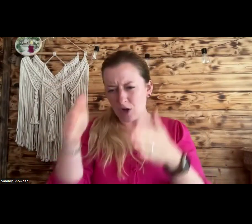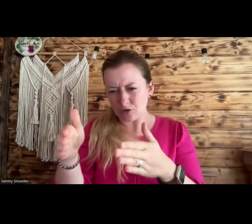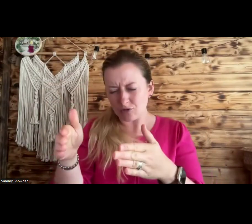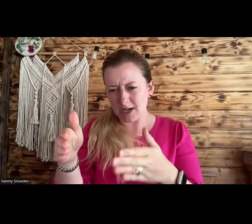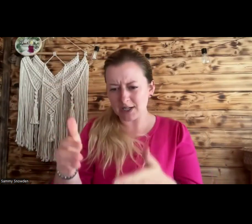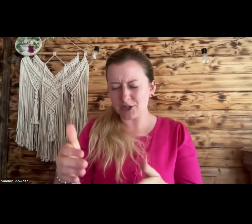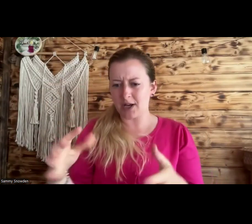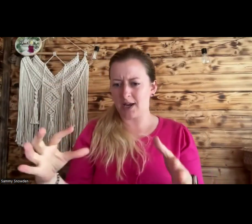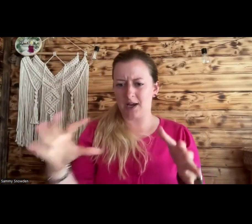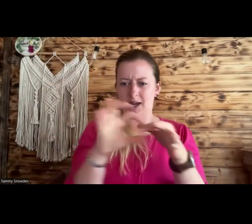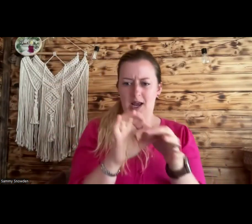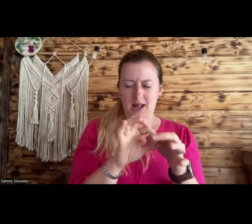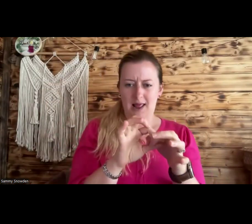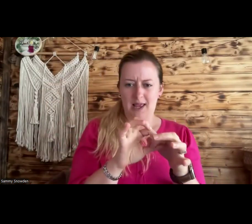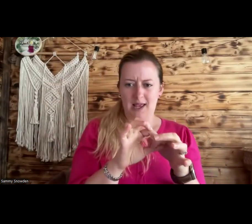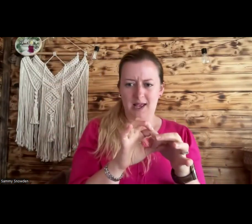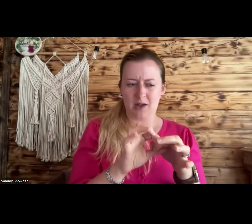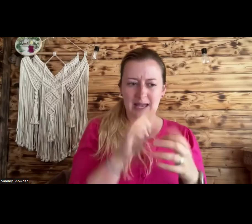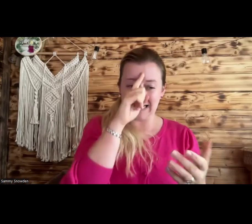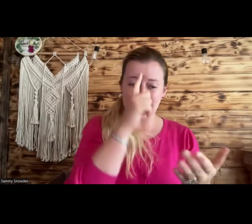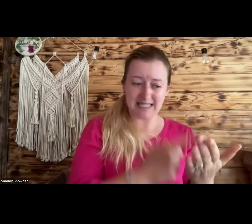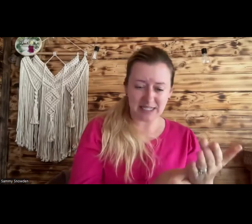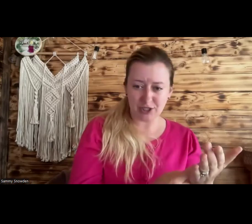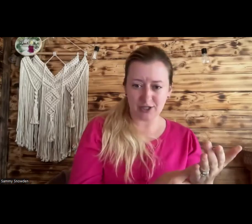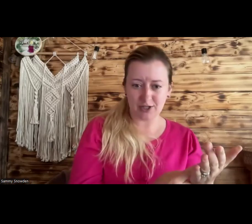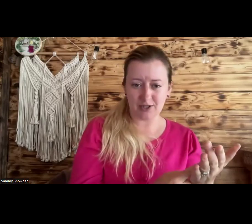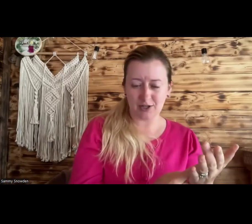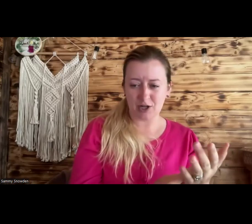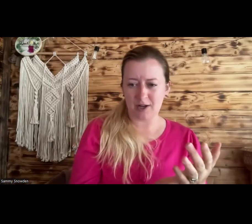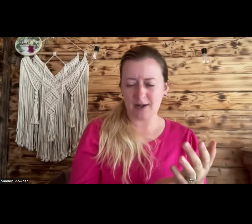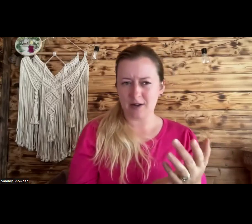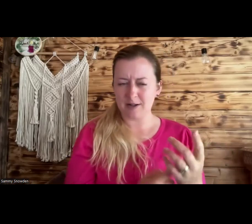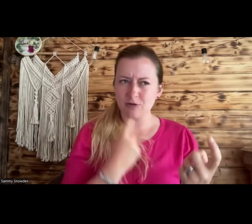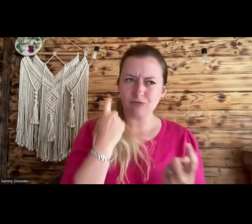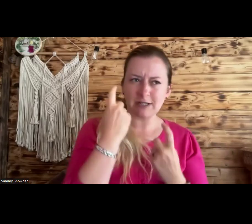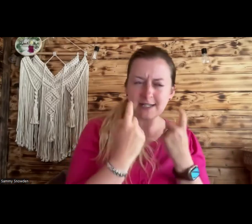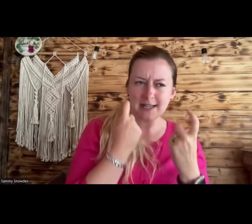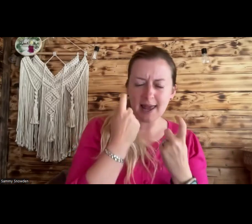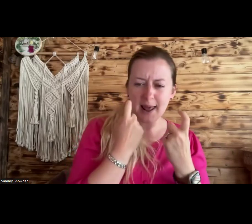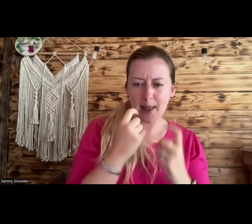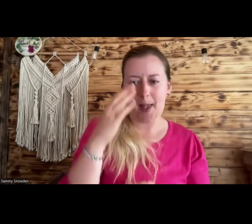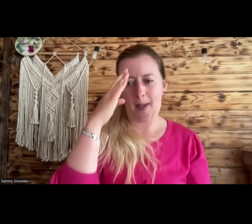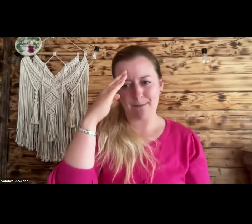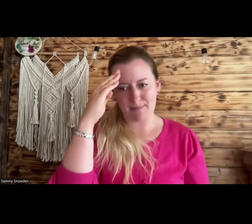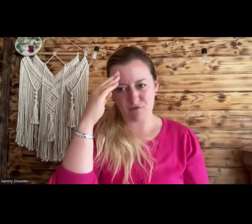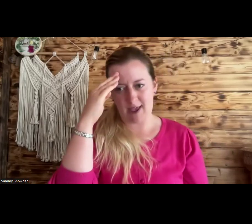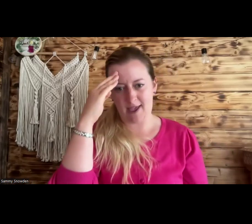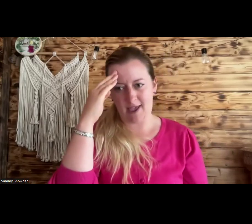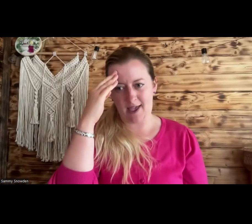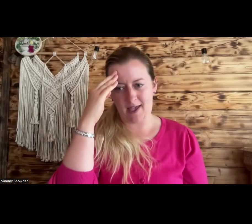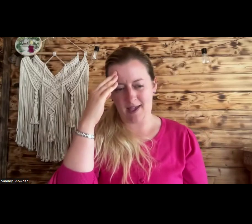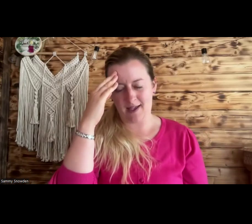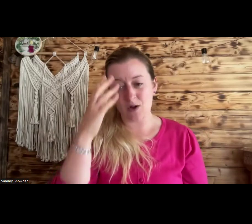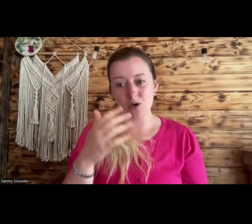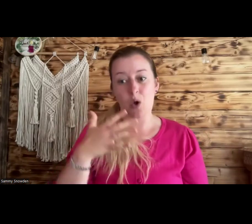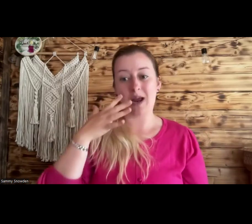problem solving, reasoning, learning, and memory. So it's something every one of us needs. And doTERRA do the most loveliest oils